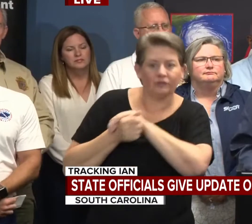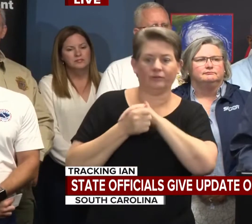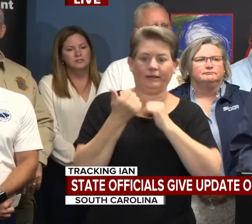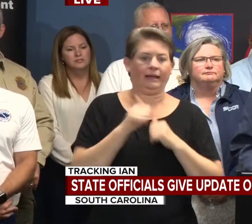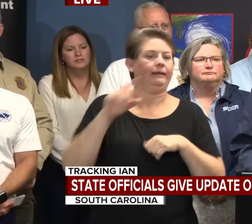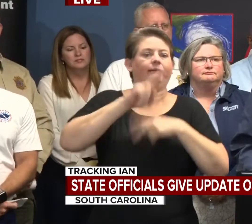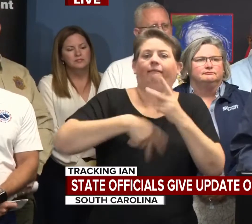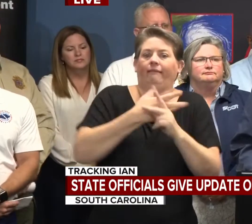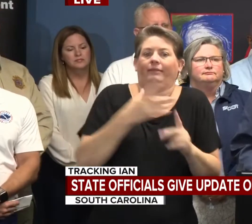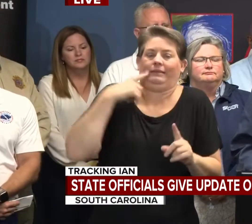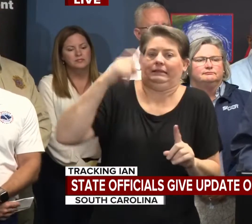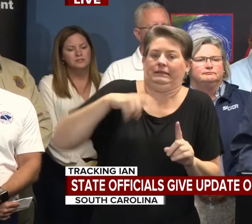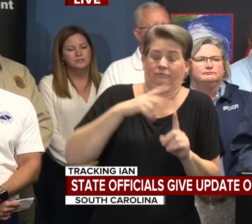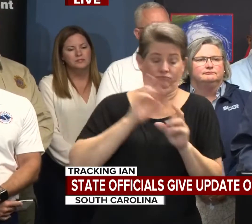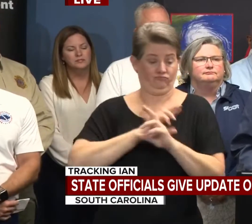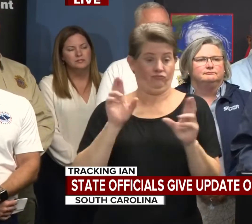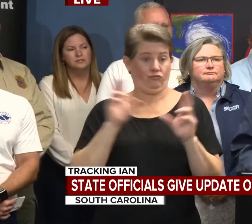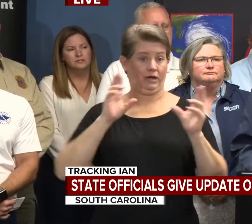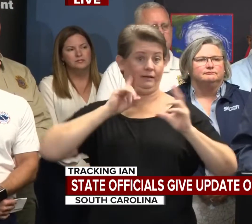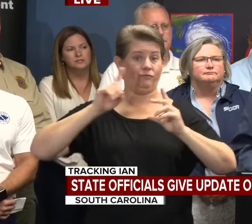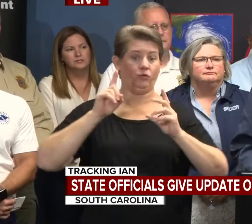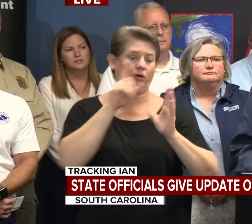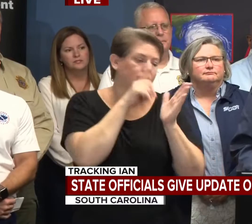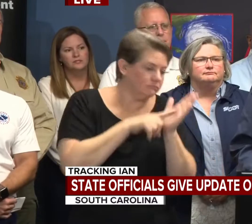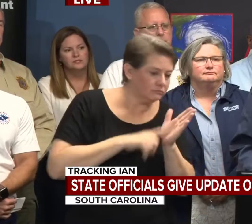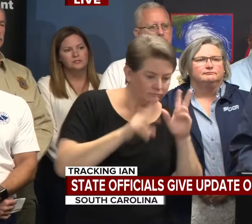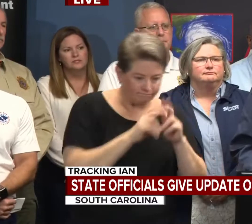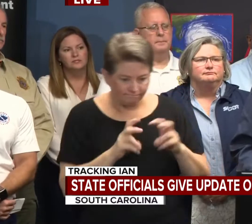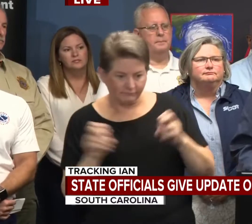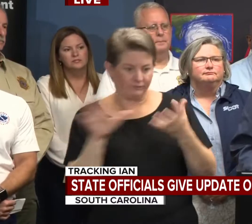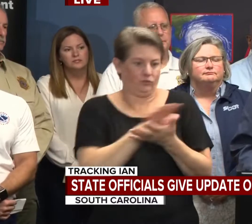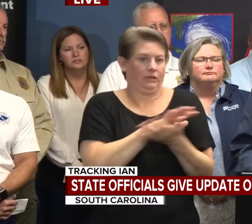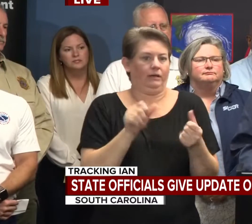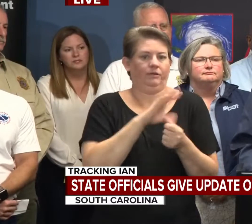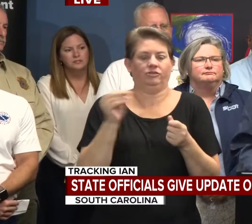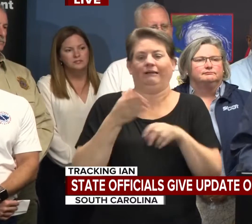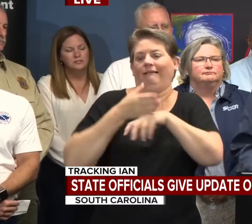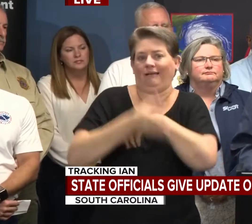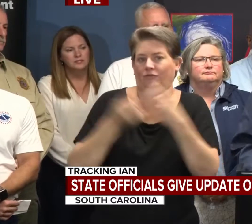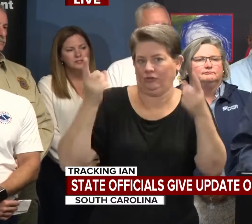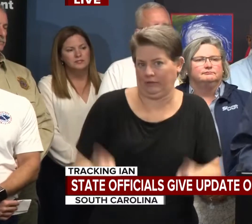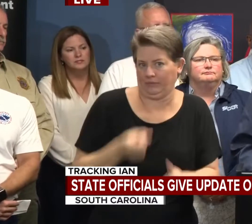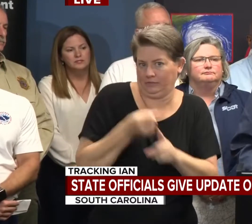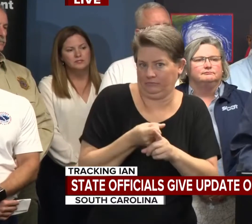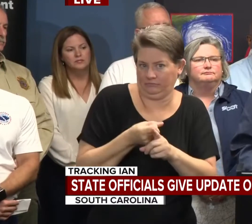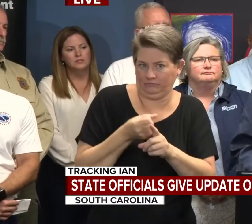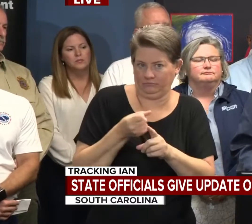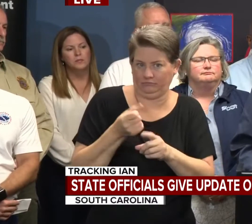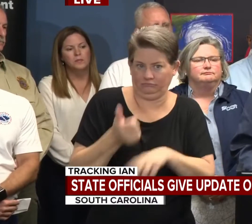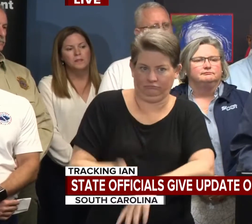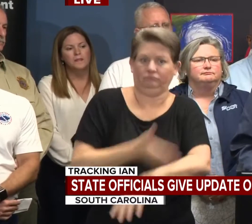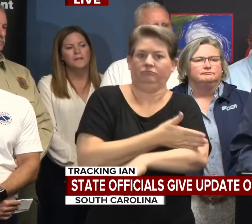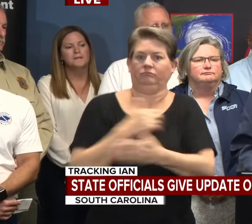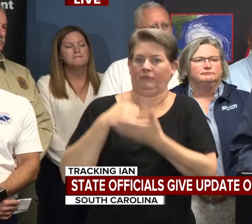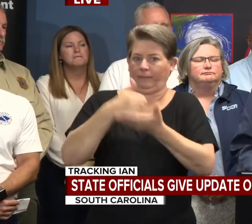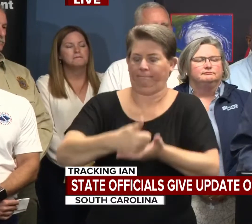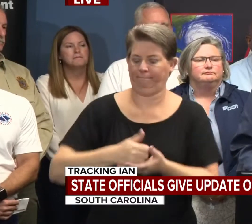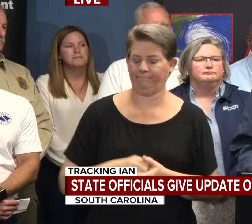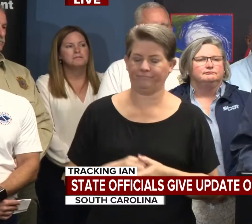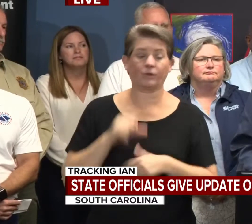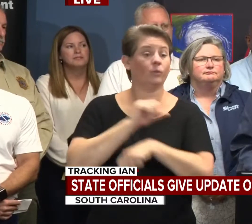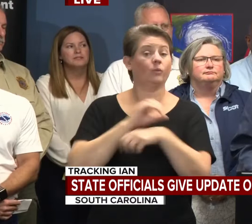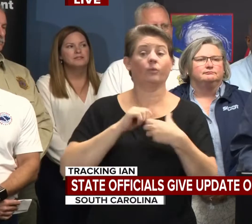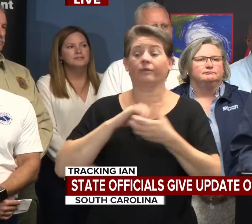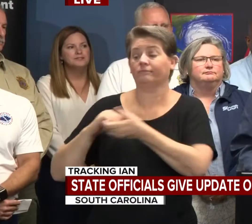also planning for damage assessment and follow-on recovery operations. We continue to work closely with the local authorities to